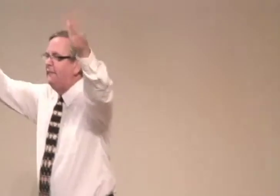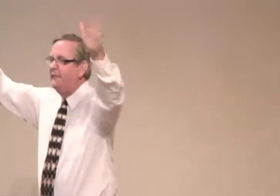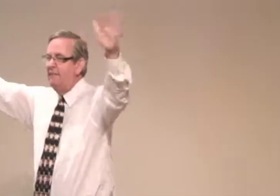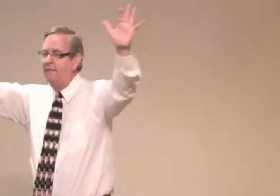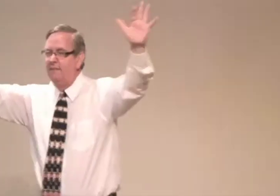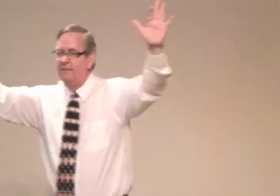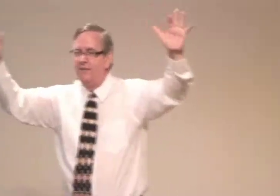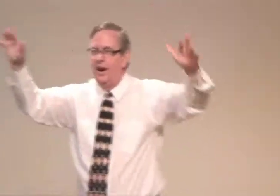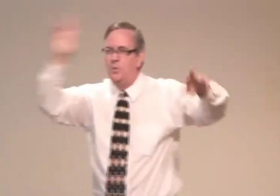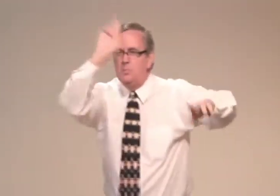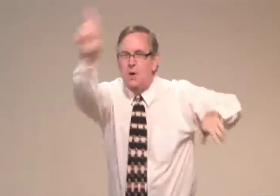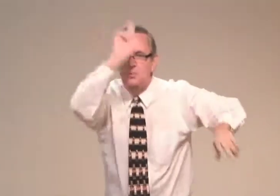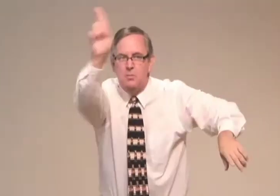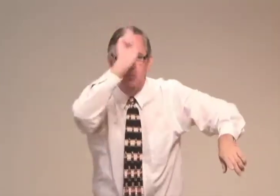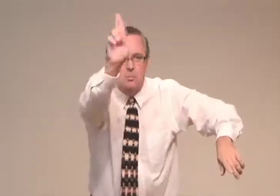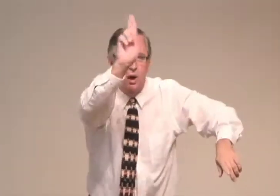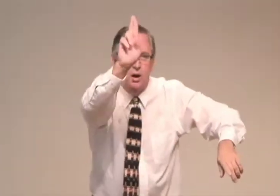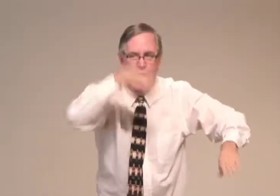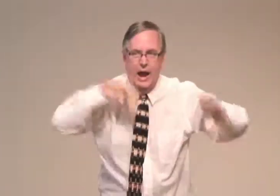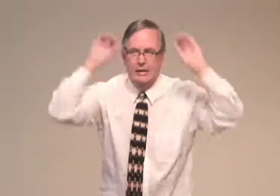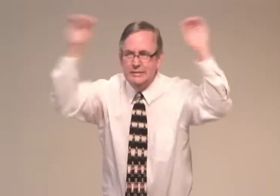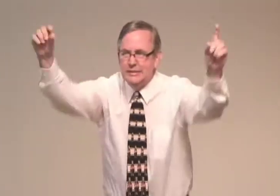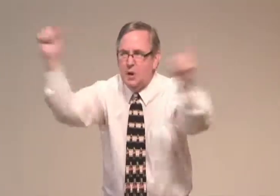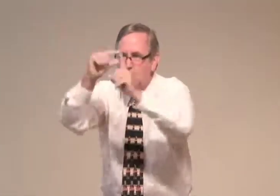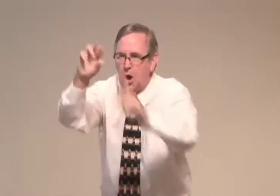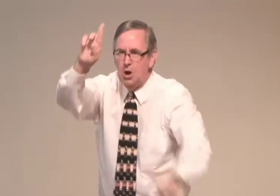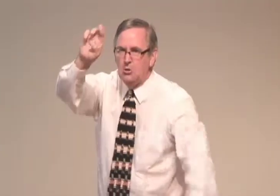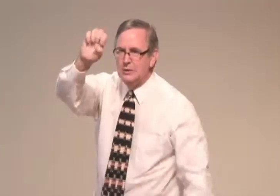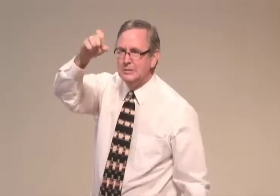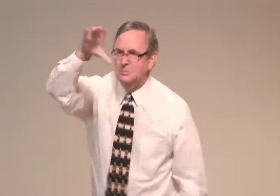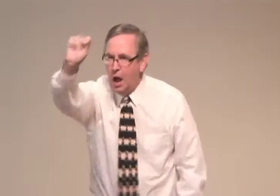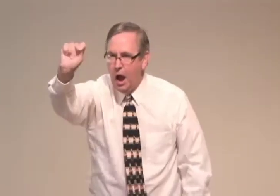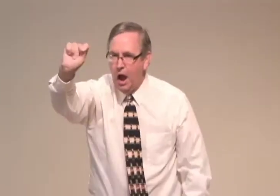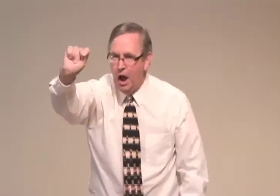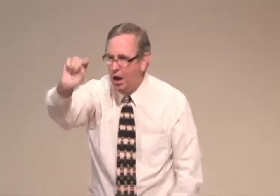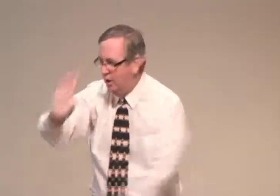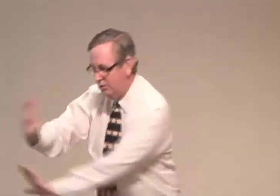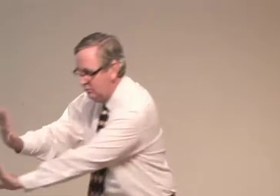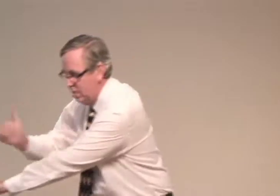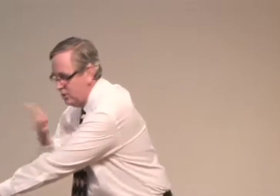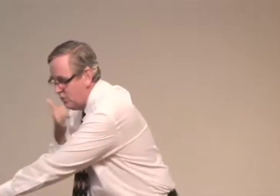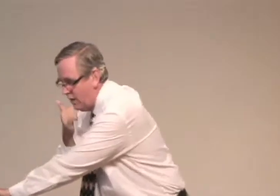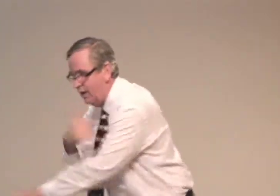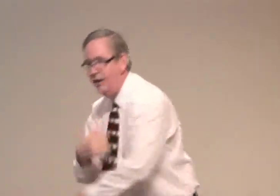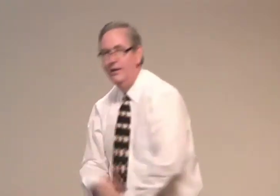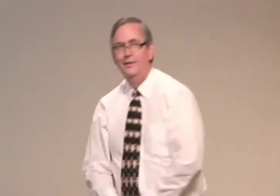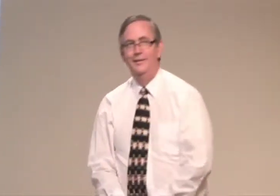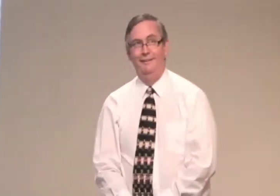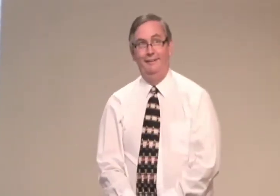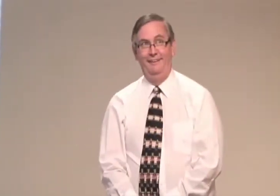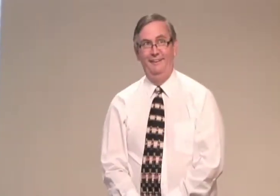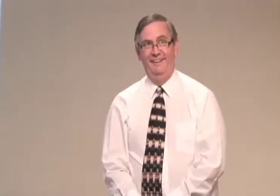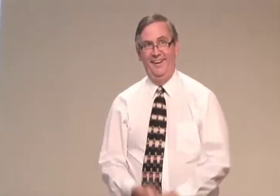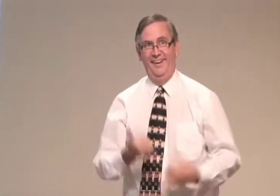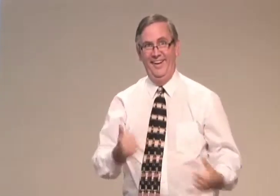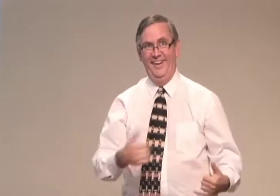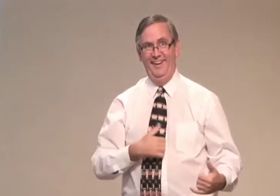And the RA said, Oh, stop it, stop it, stop it. What about respect? You have to respect one another. You have to learn. He you didn't do anything